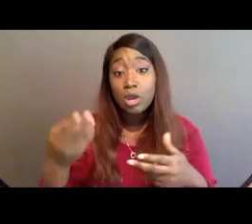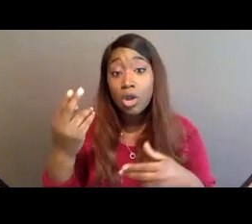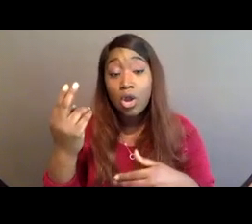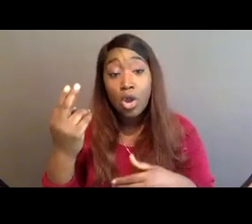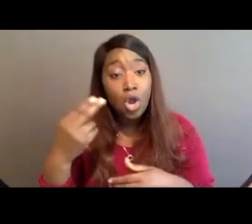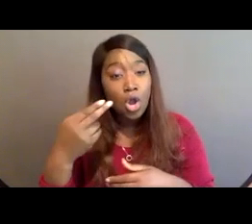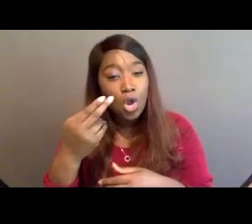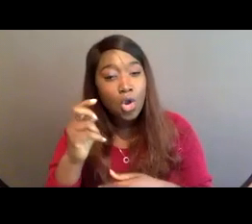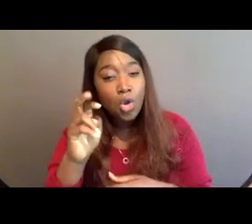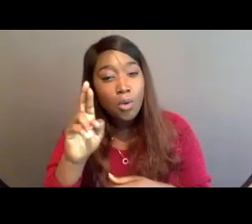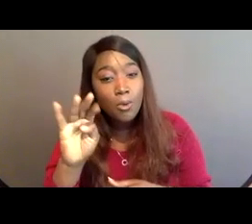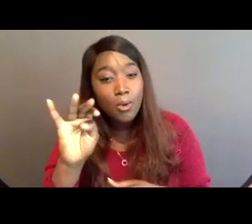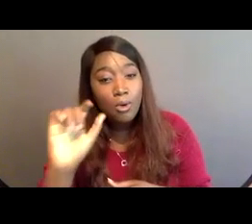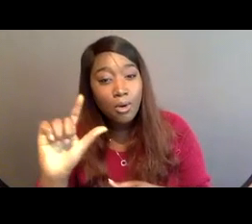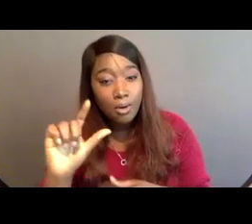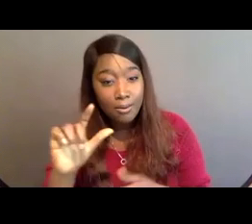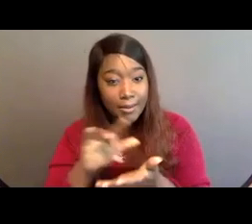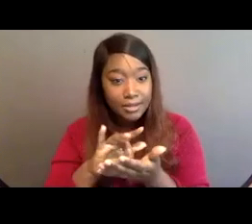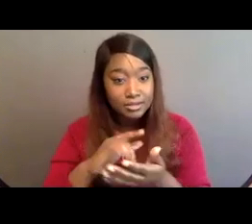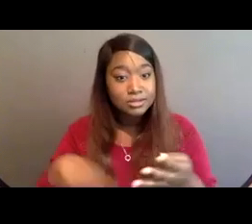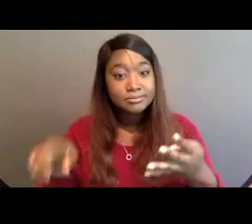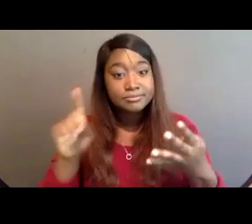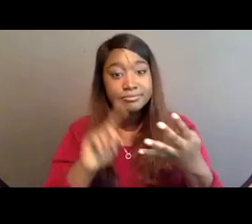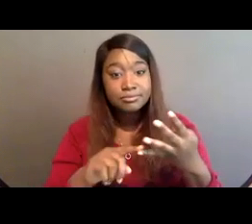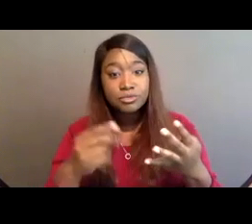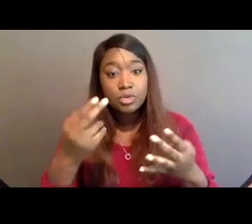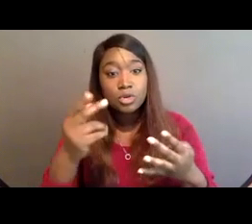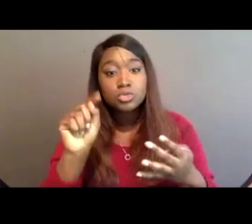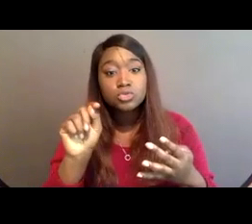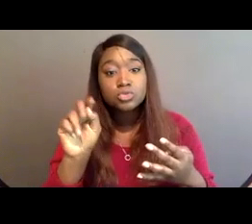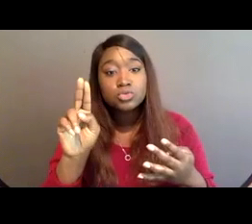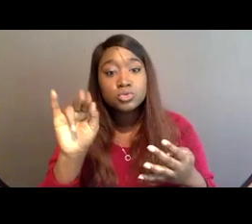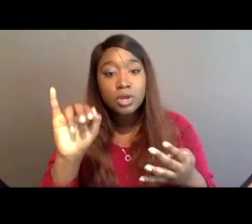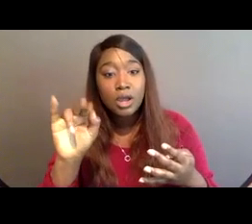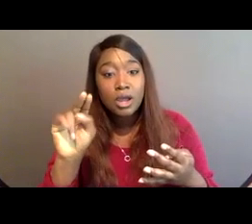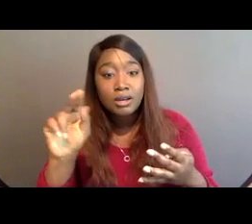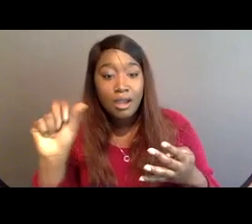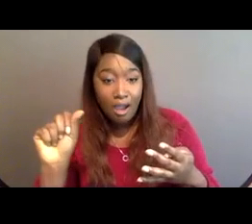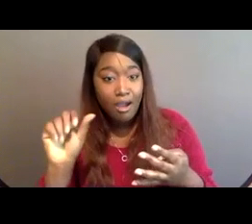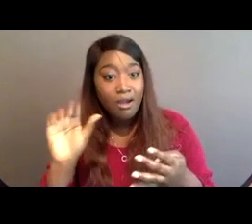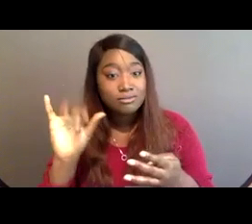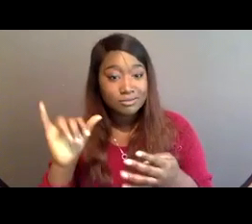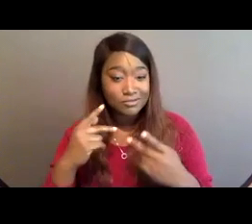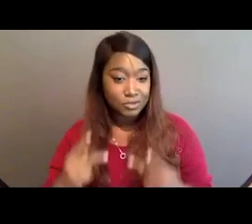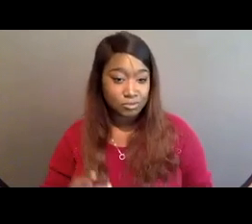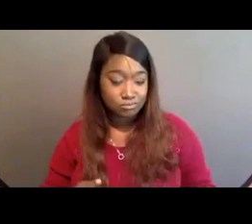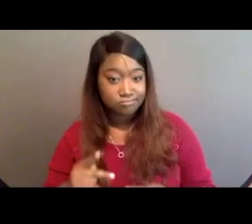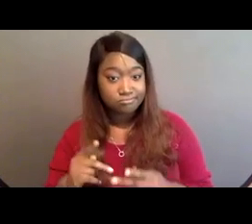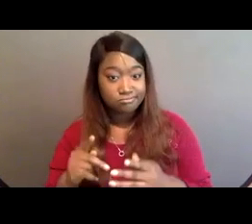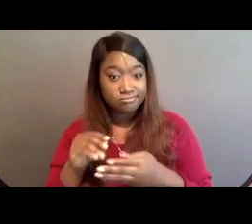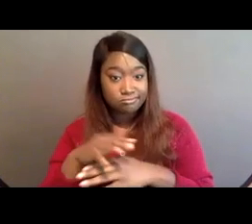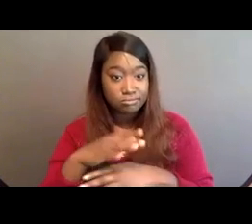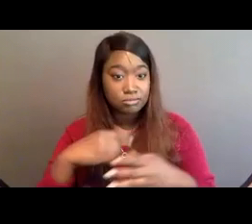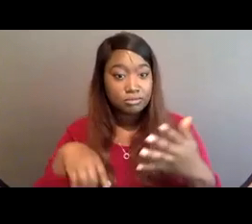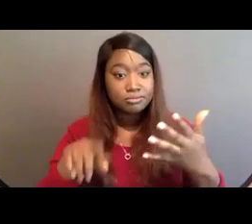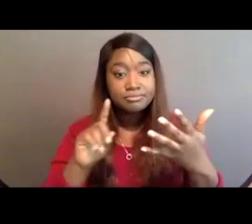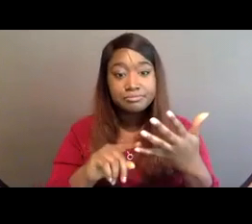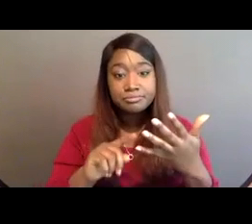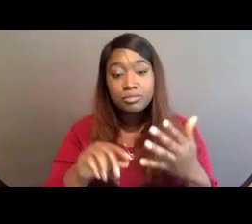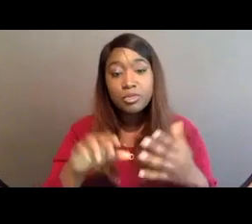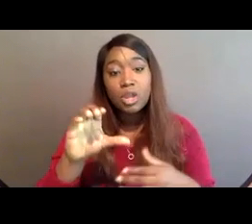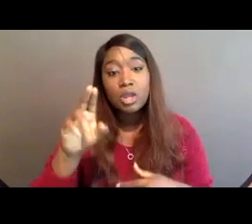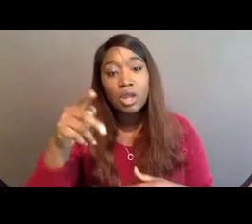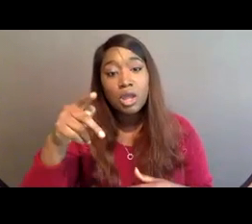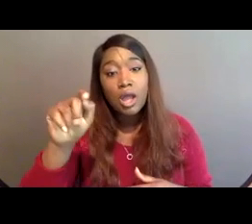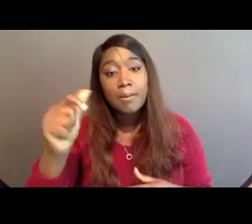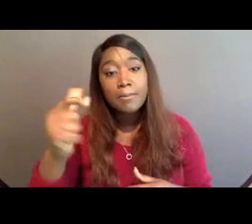manipulation, Tui Na, which is Chinese therapeutic massage. Cupping, which is a method of